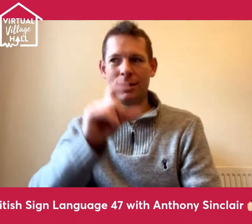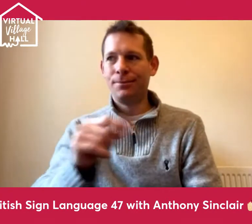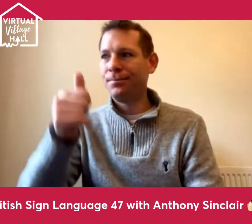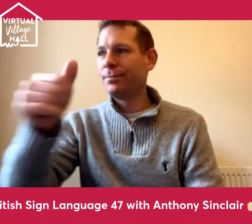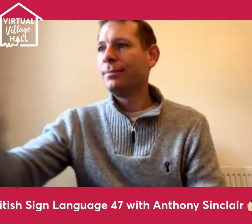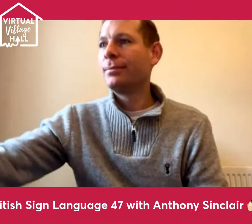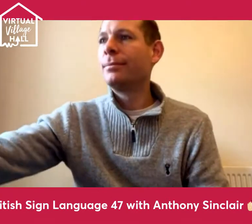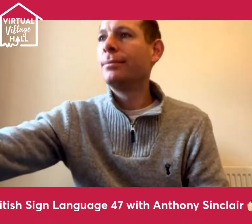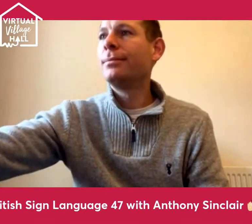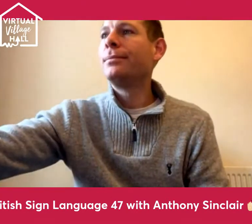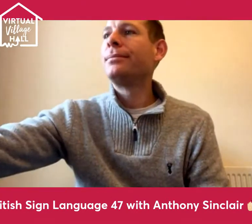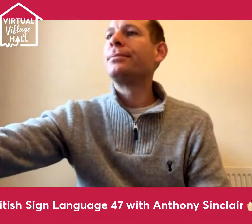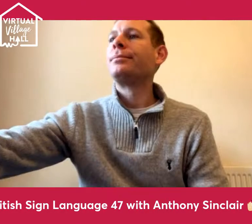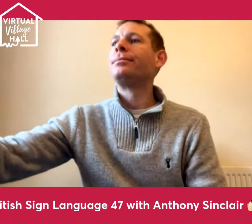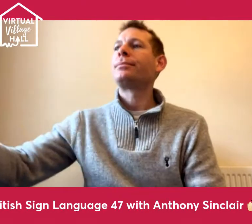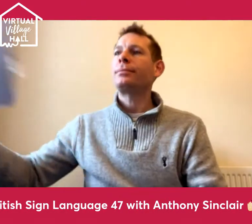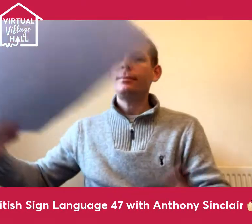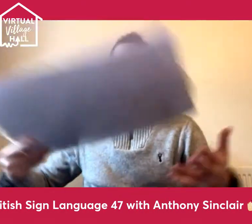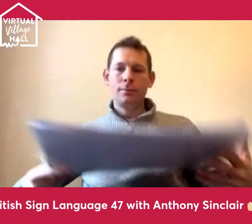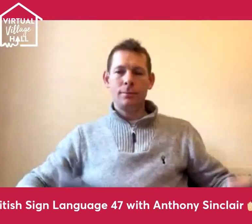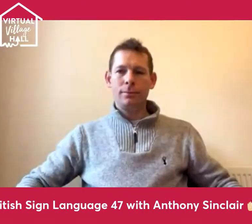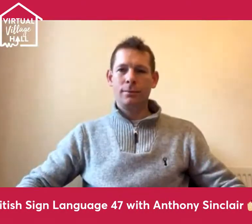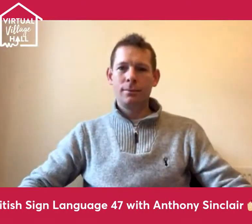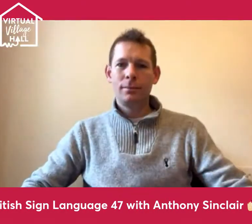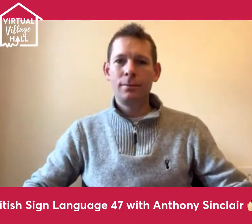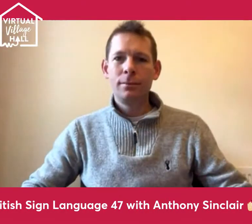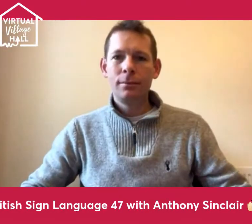Okay, so let's move on to another topic, which is colours.